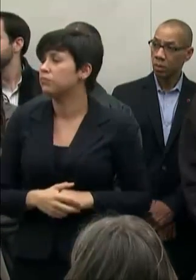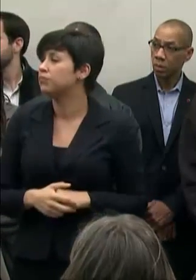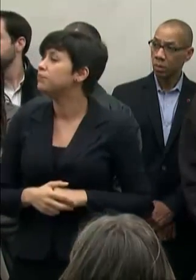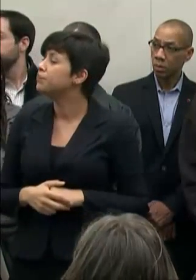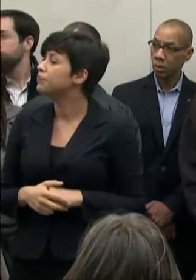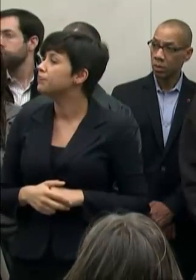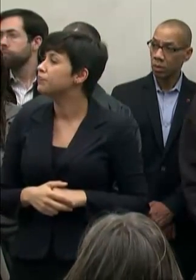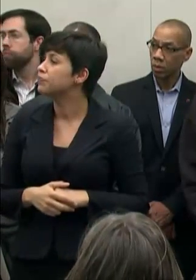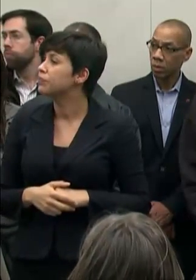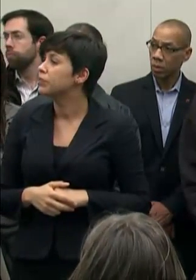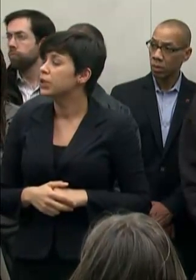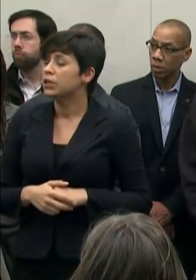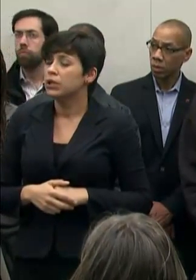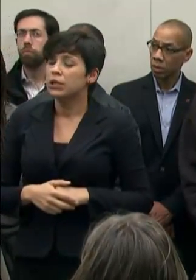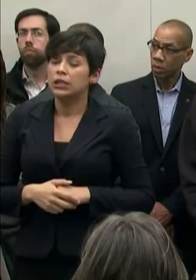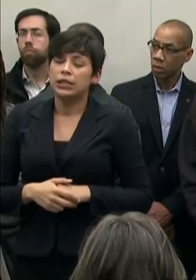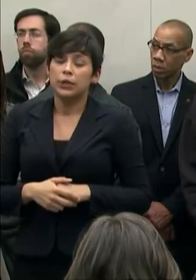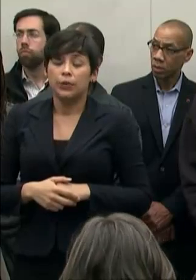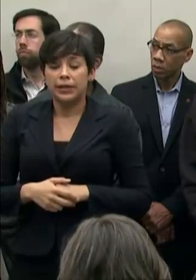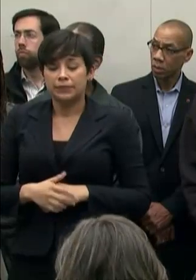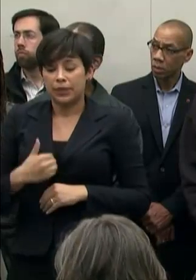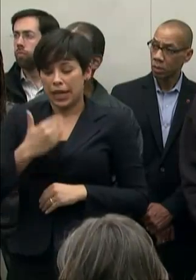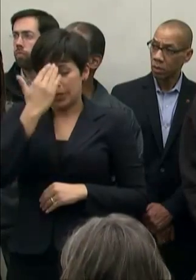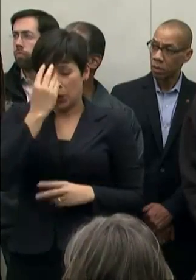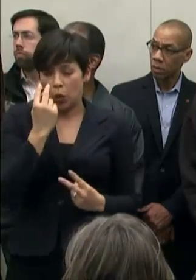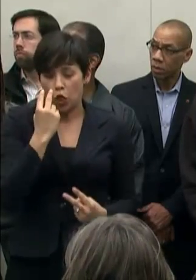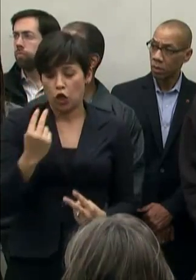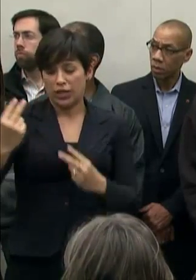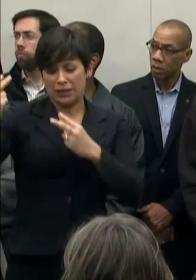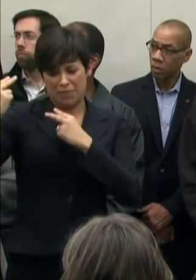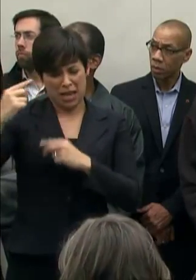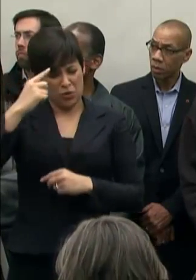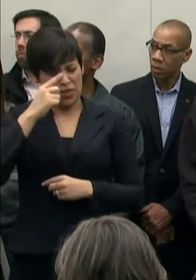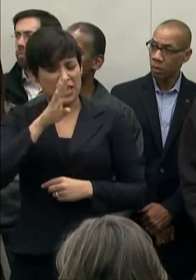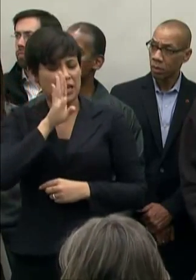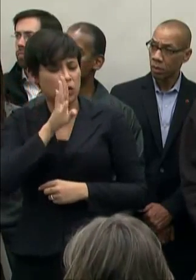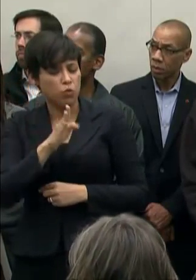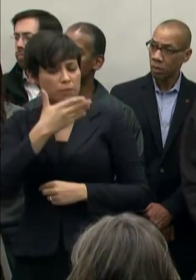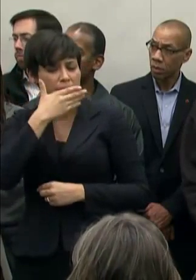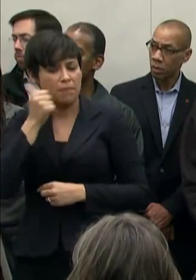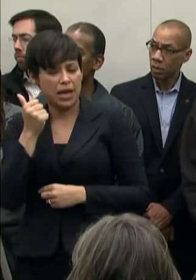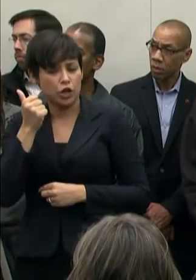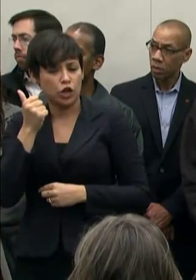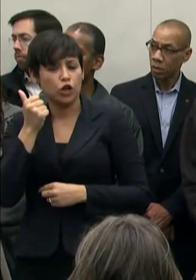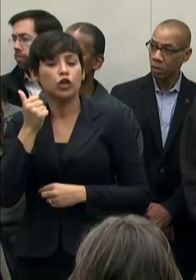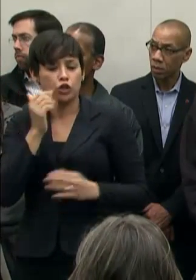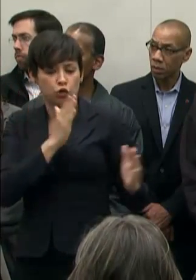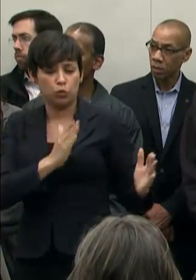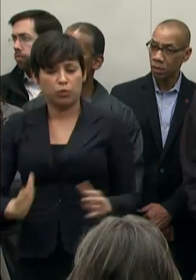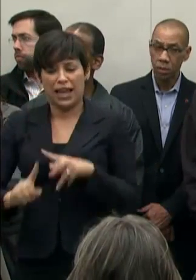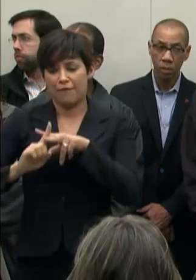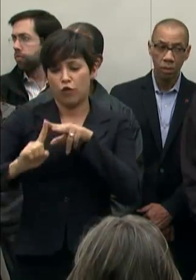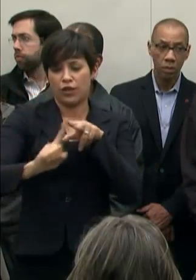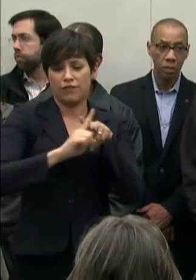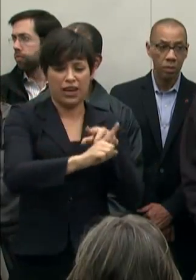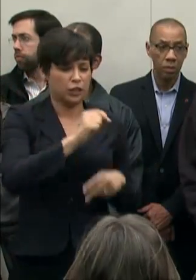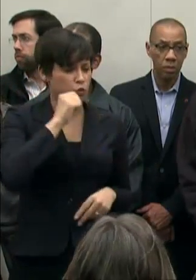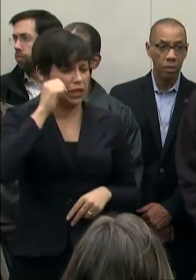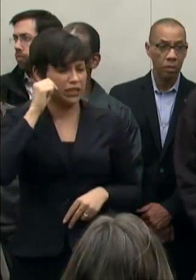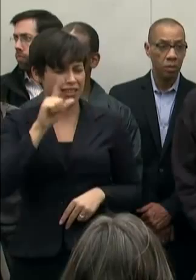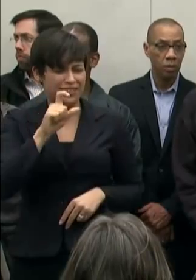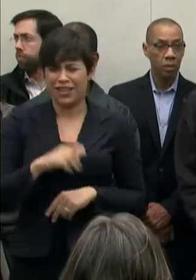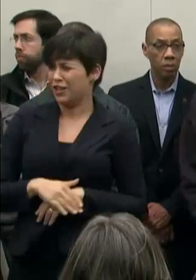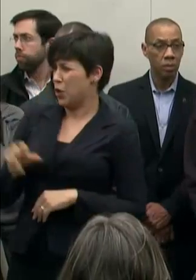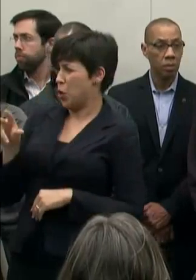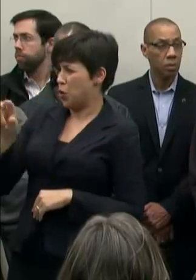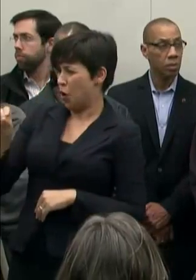going to say, I know hindsight's 20/20, but looking back, might it have been better to do the evacuation? I called for the evacuation yesterday. Absolutely not. Why would we